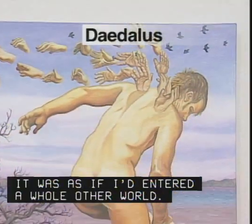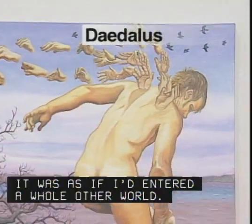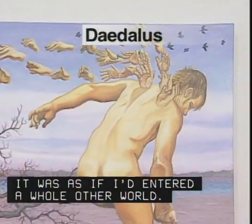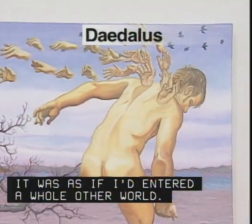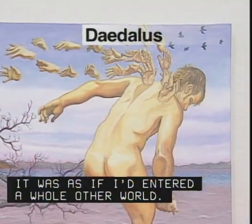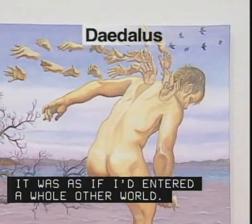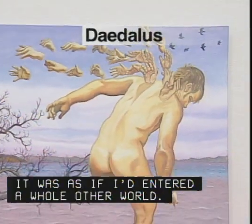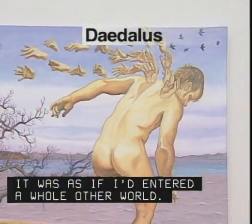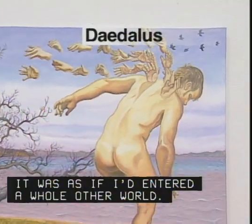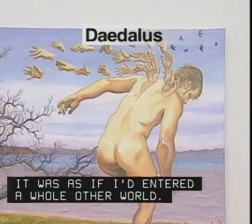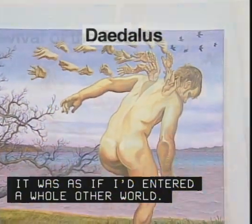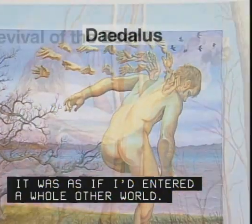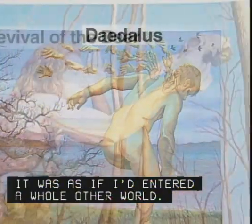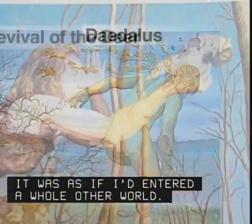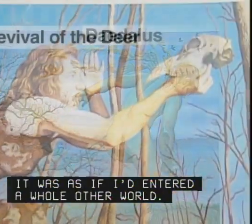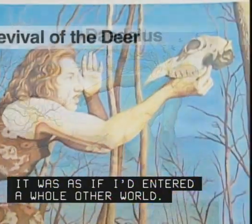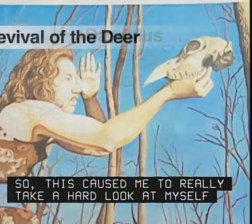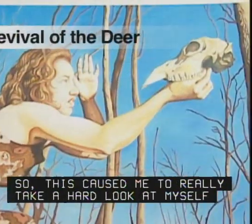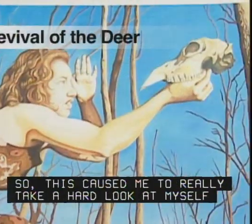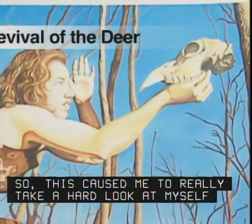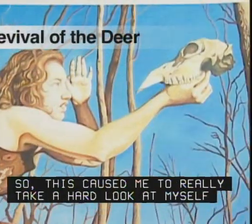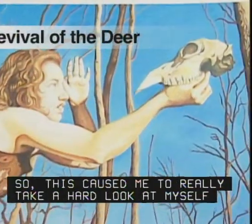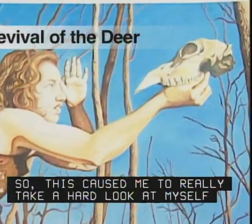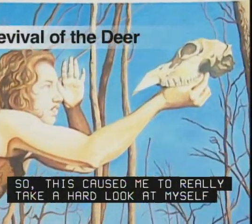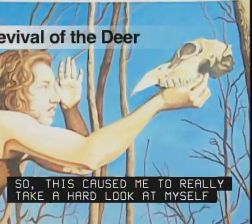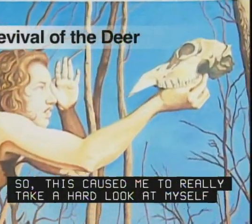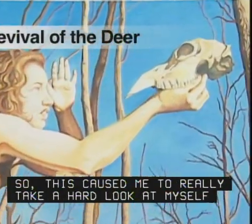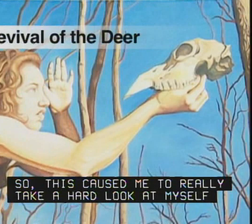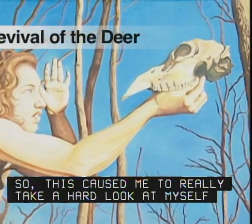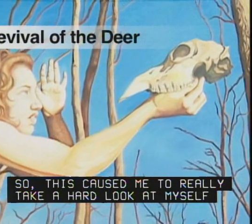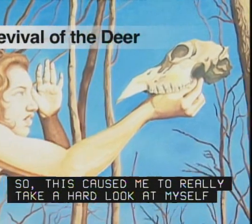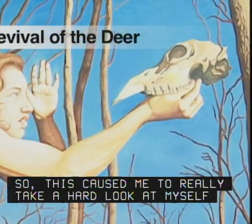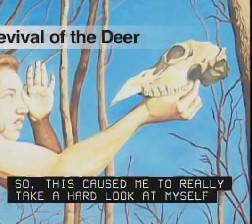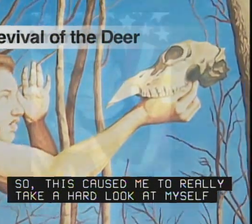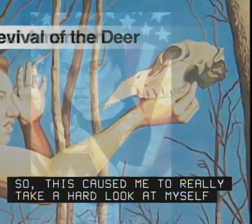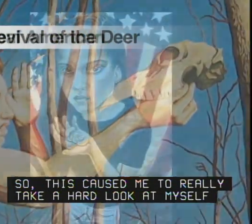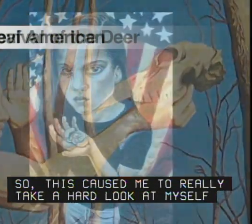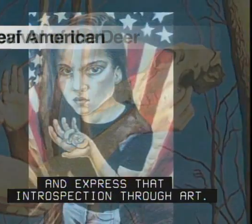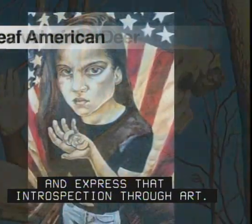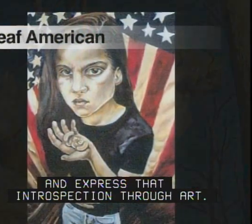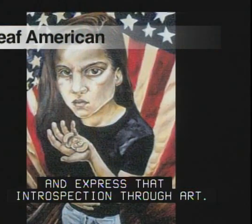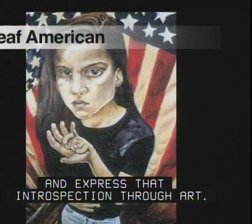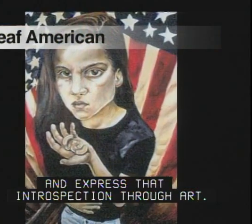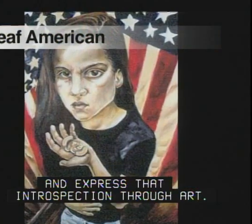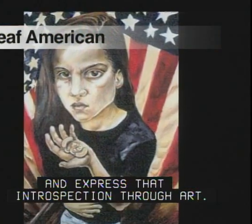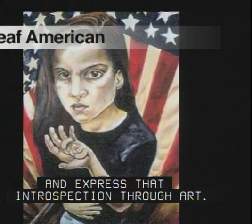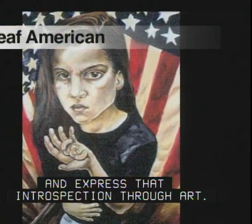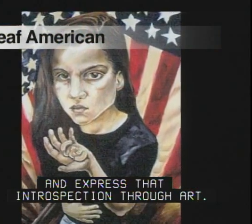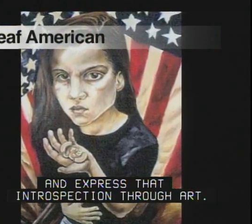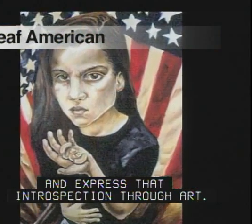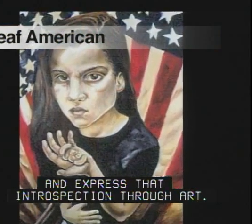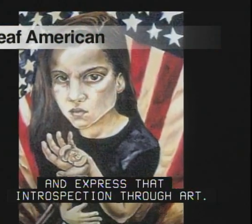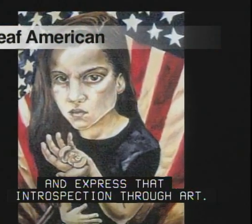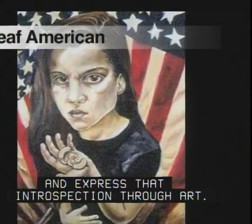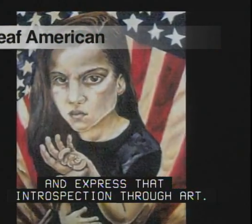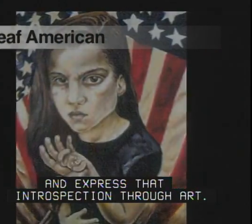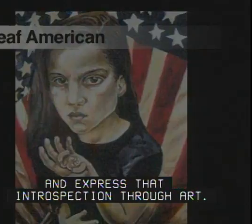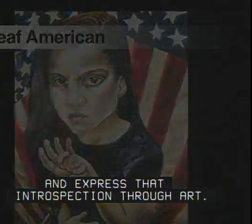It was as if I'd entered a whole other world. So this caused me to really take a hard look at myself, and I expressed that introspection through